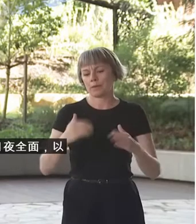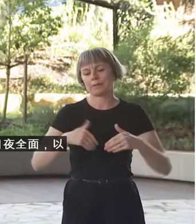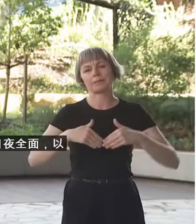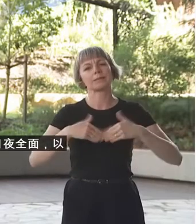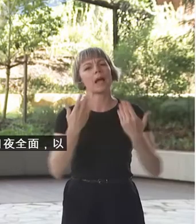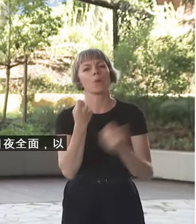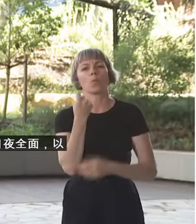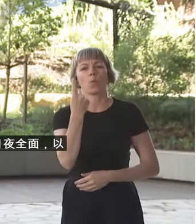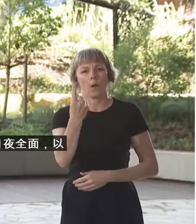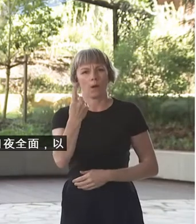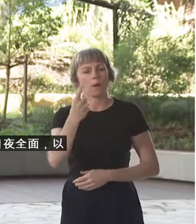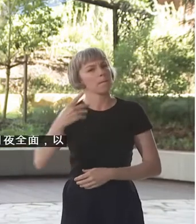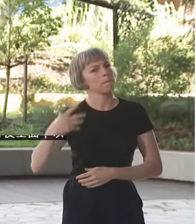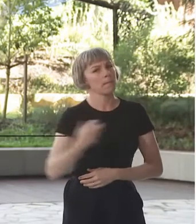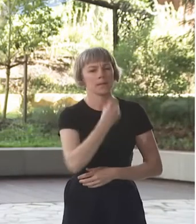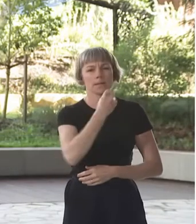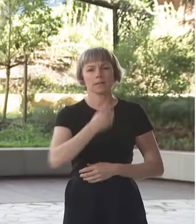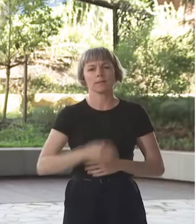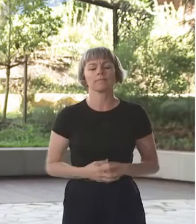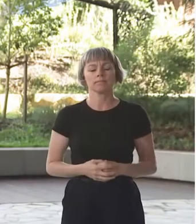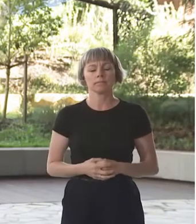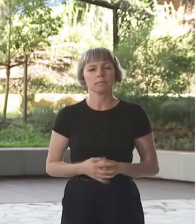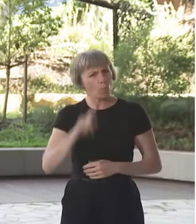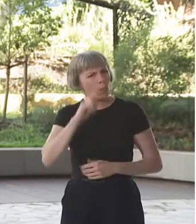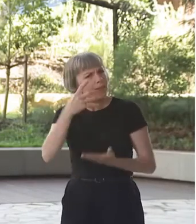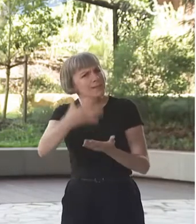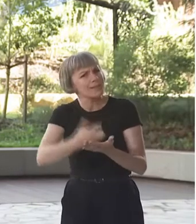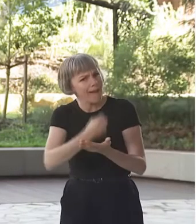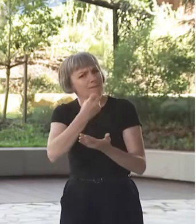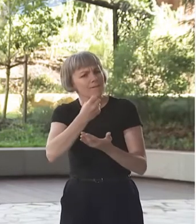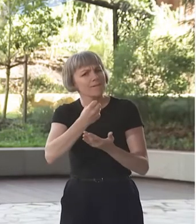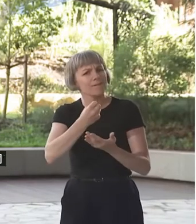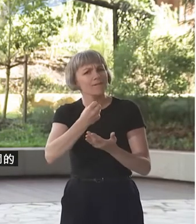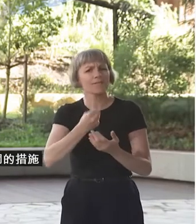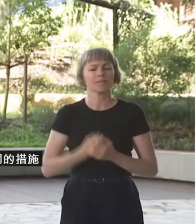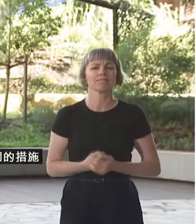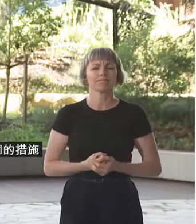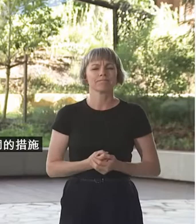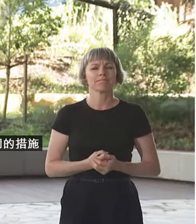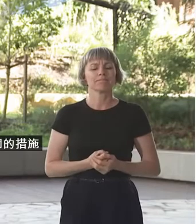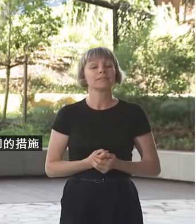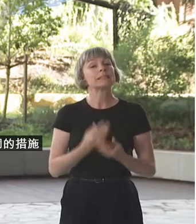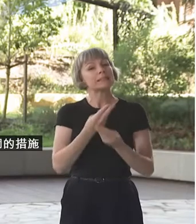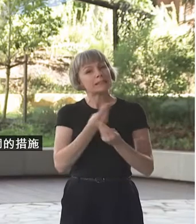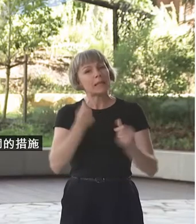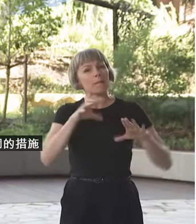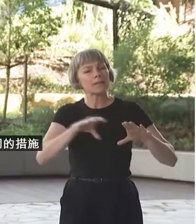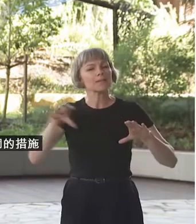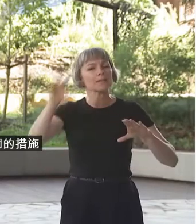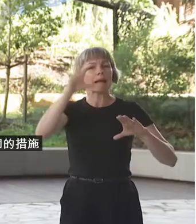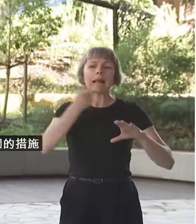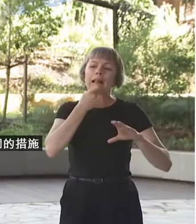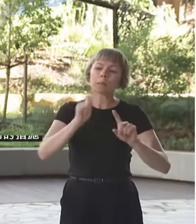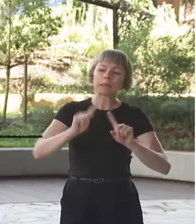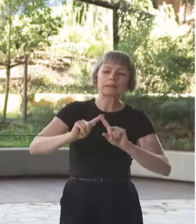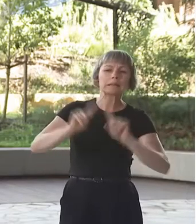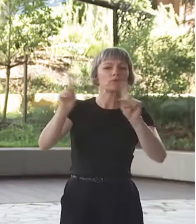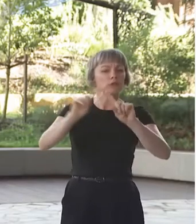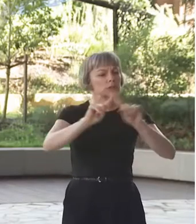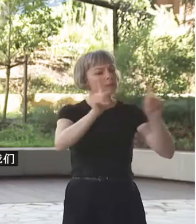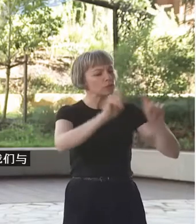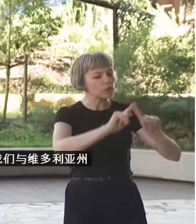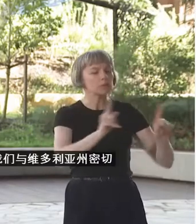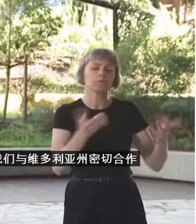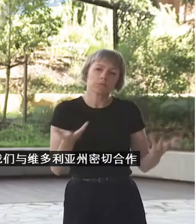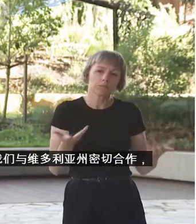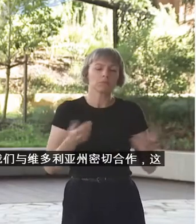government to ensure that we safely get kids back in the classroom. There are different aspects and states might take different approaches. I believe from a New South Wales